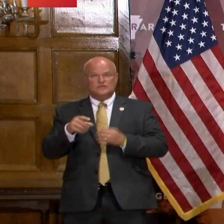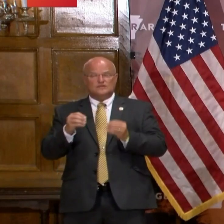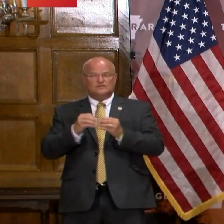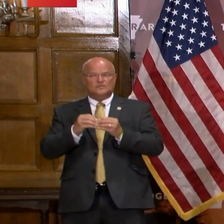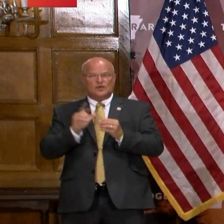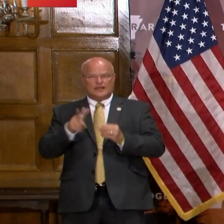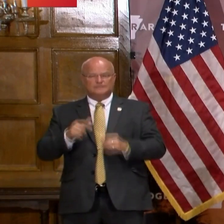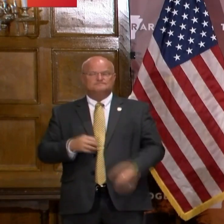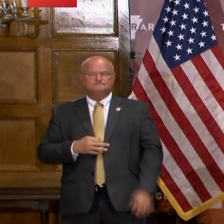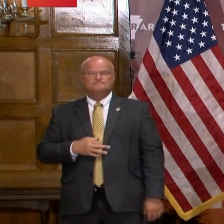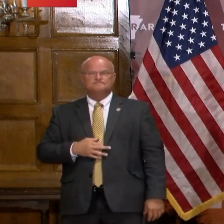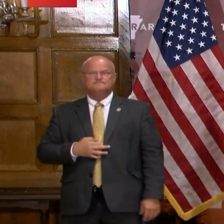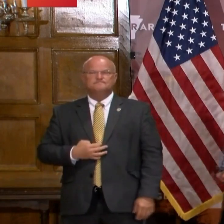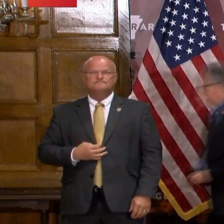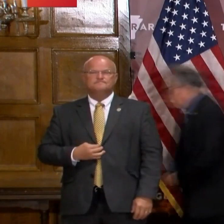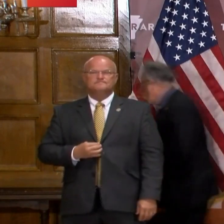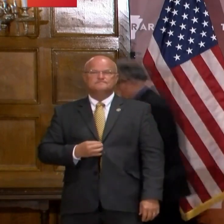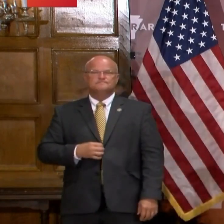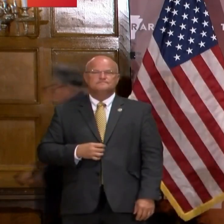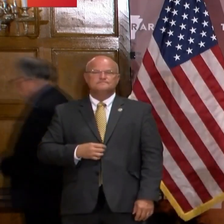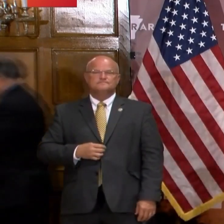wish that.